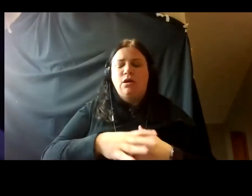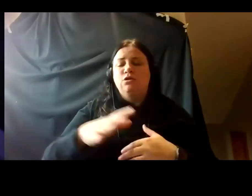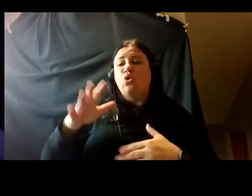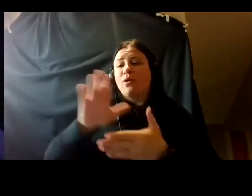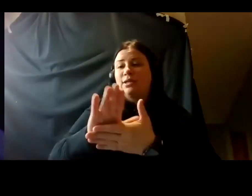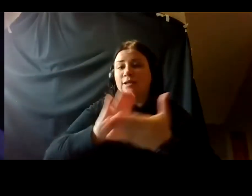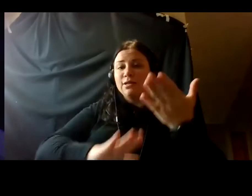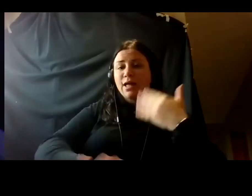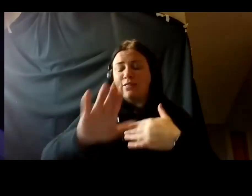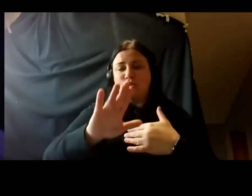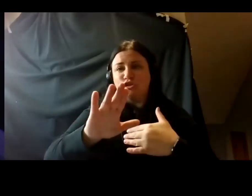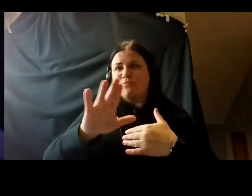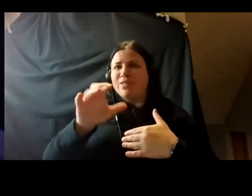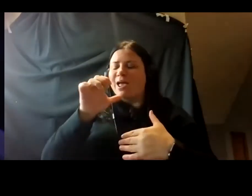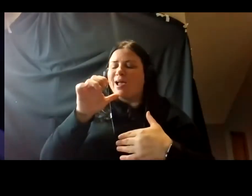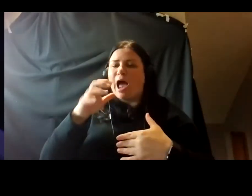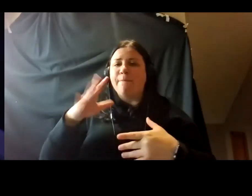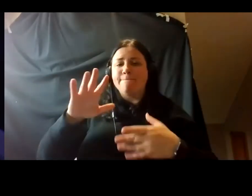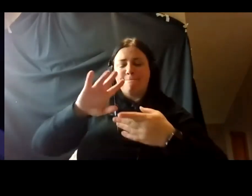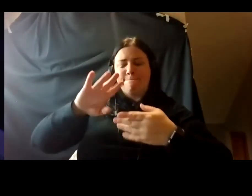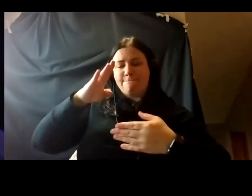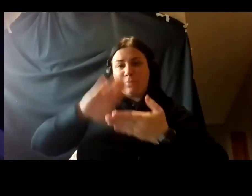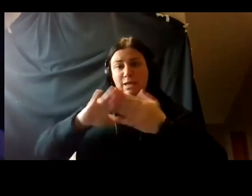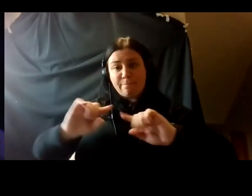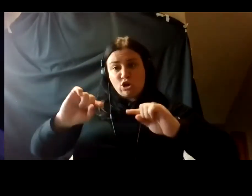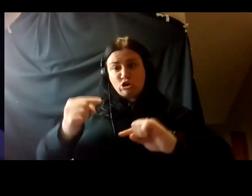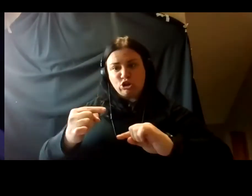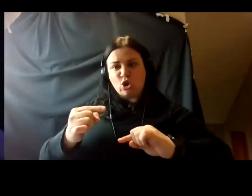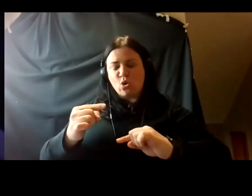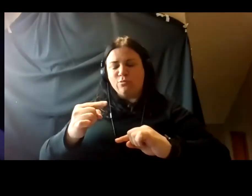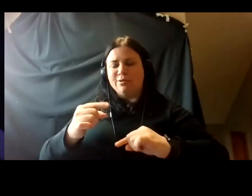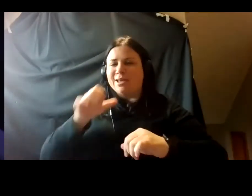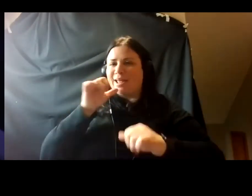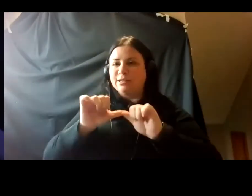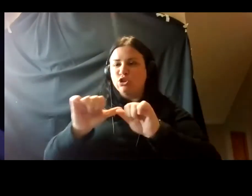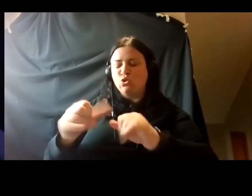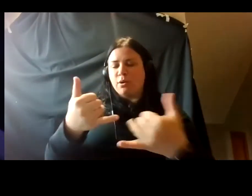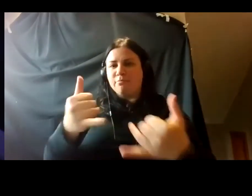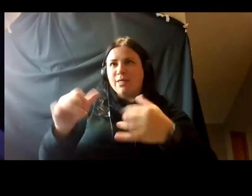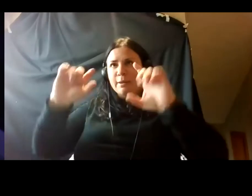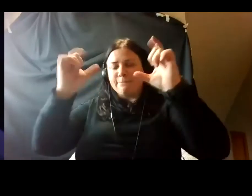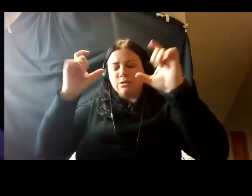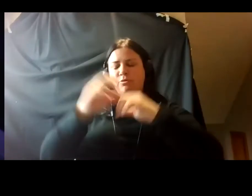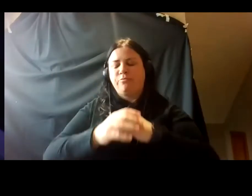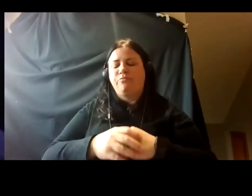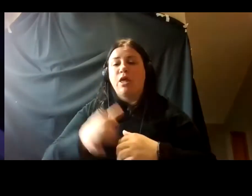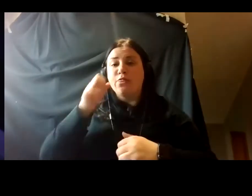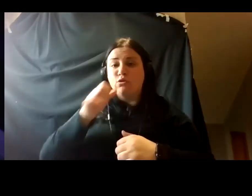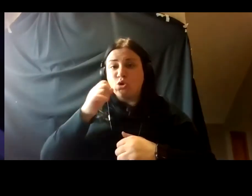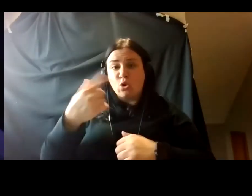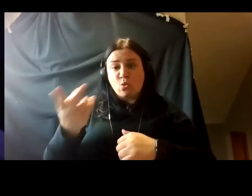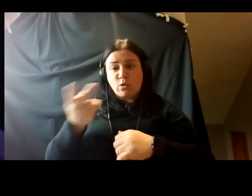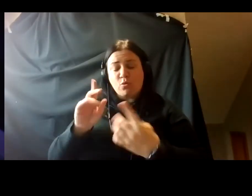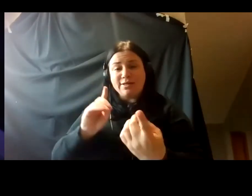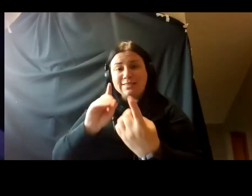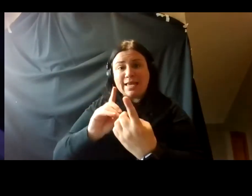I never got my dream. And I was dating a girl at the time, and she gave me a gift to cheer me up. She gave me this box that she wanted to cheer me up. And I opened